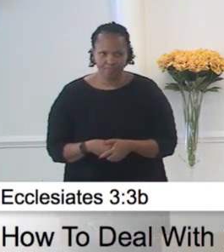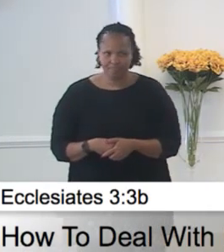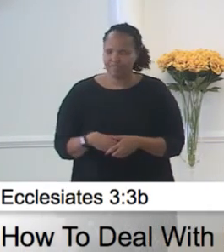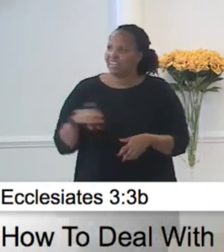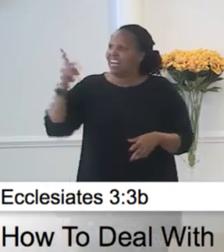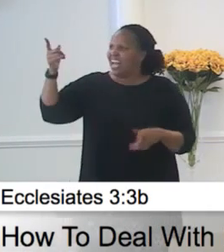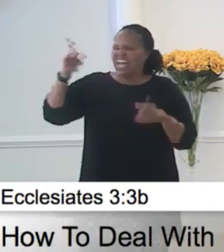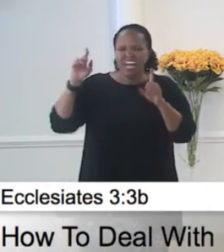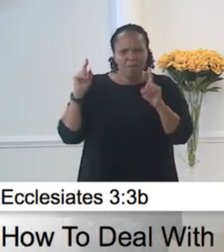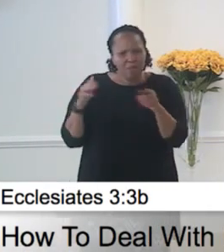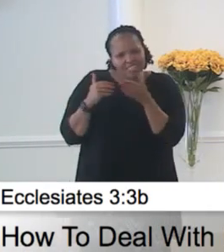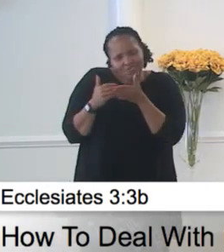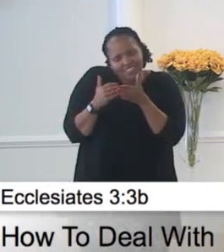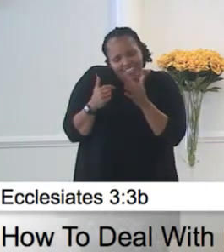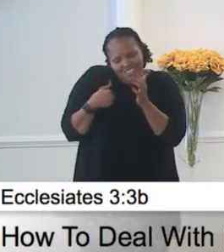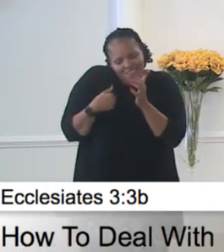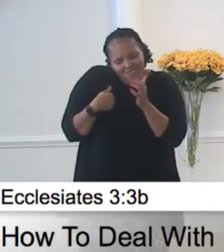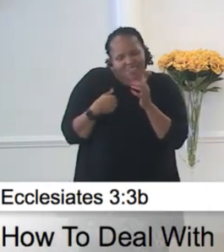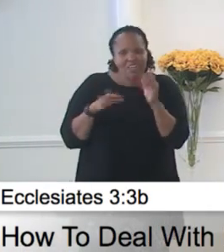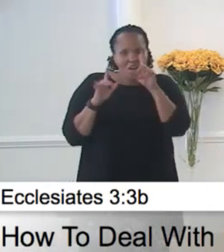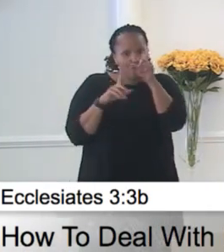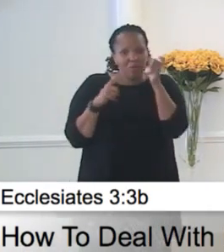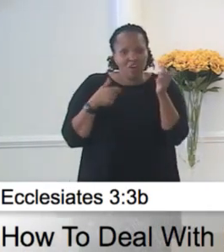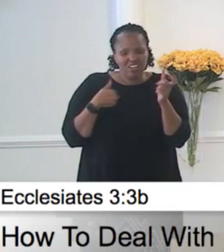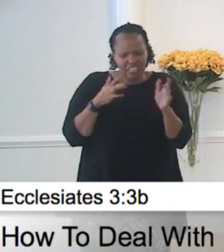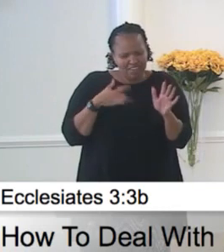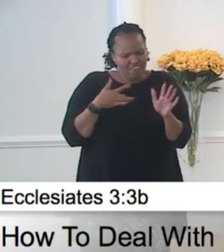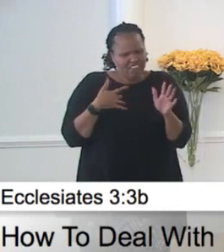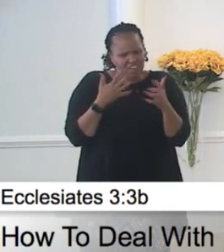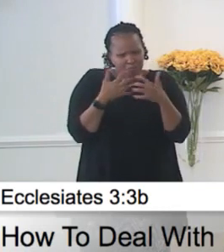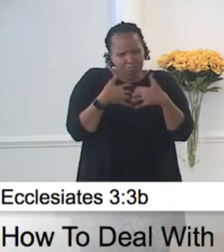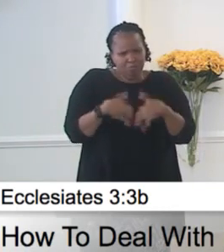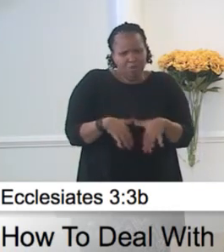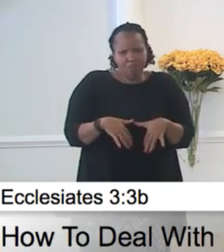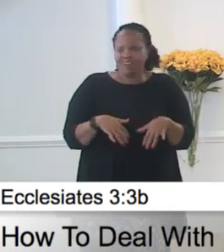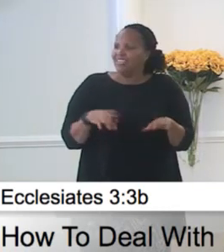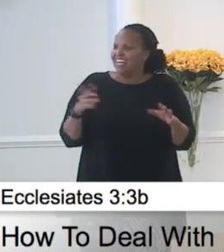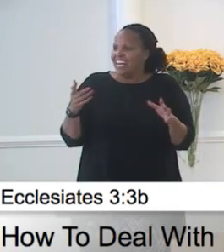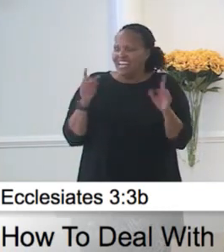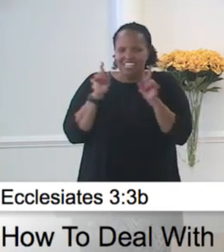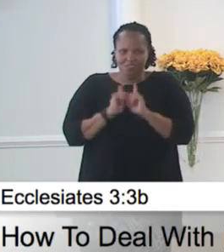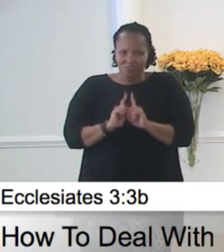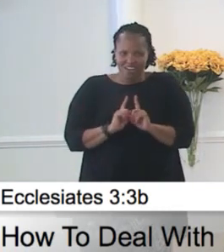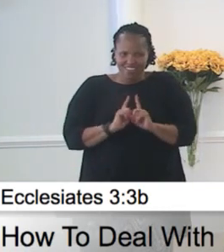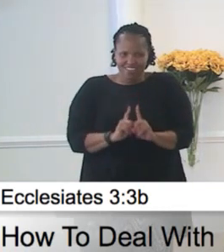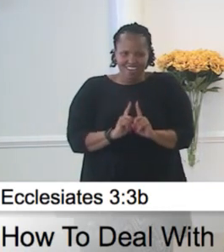He's got to be near to me. How do you know? Because I'm being broken. He's right here.